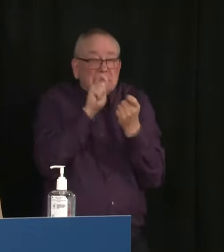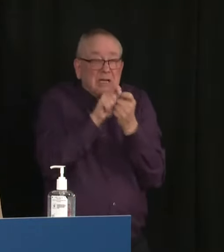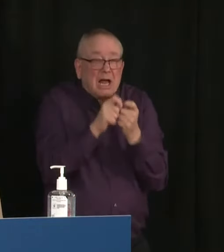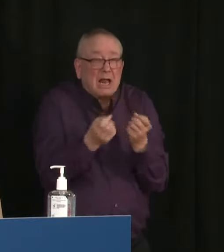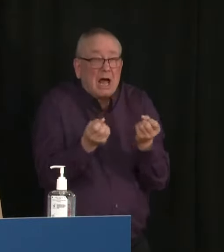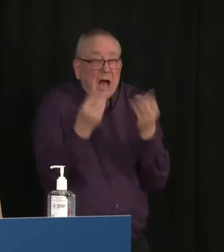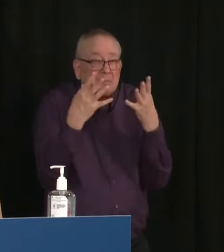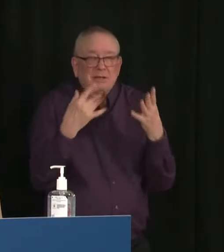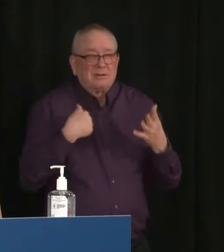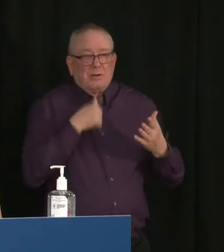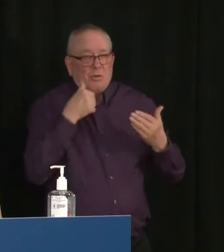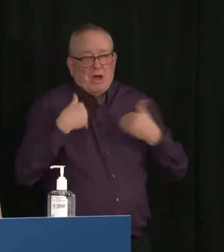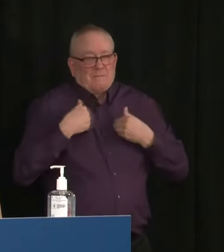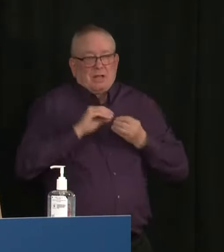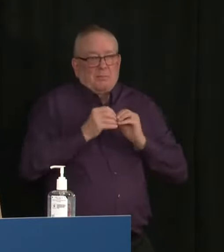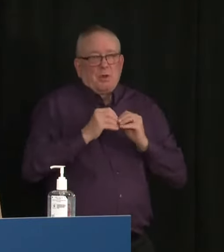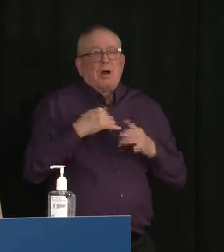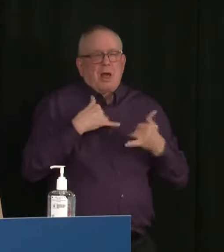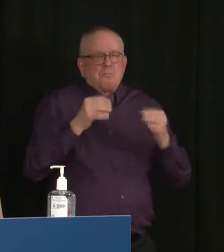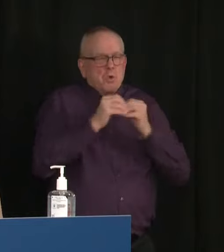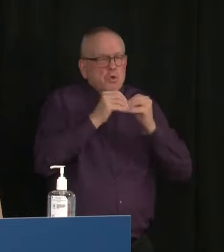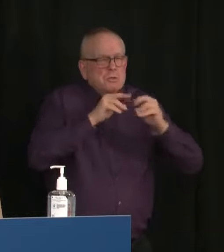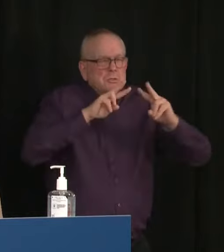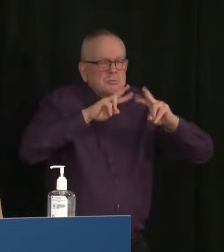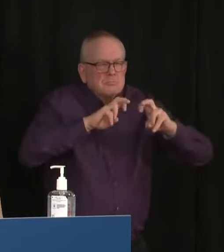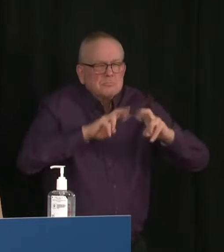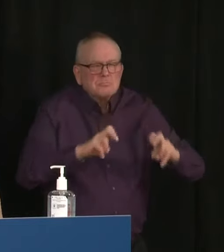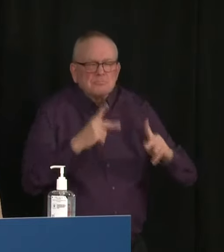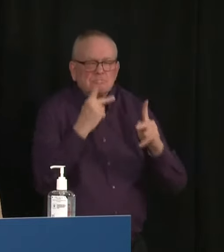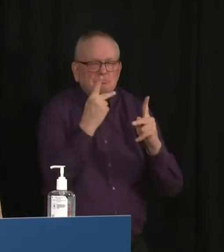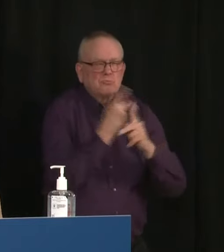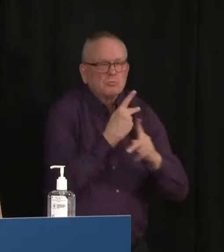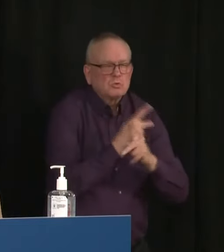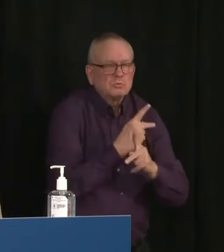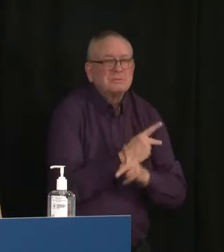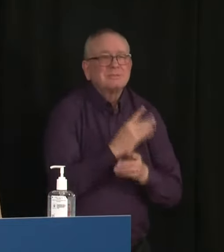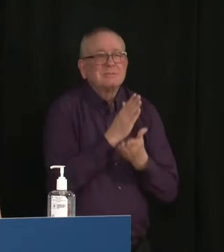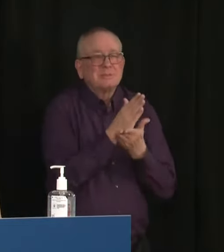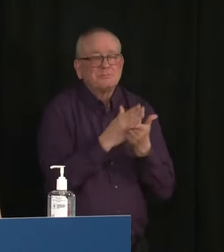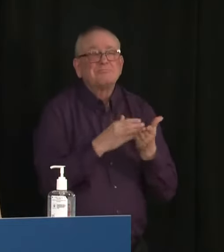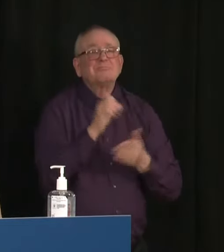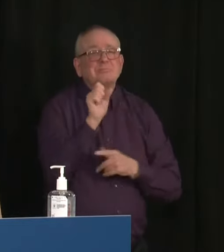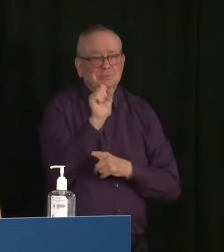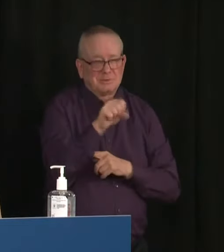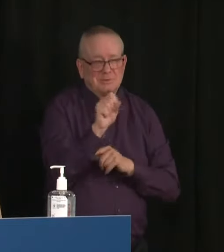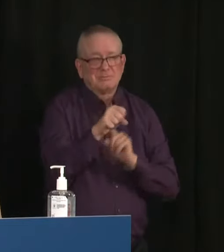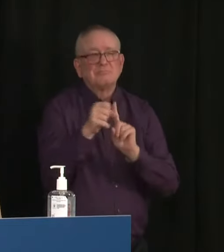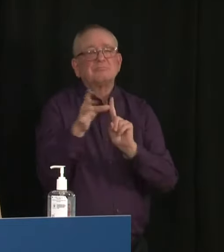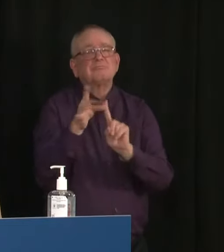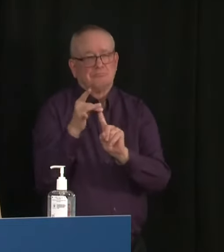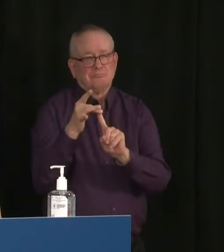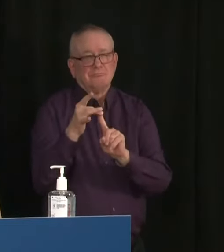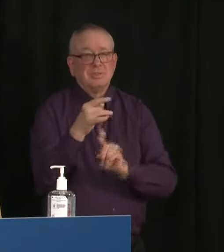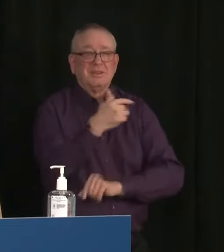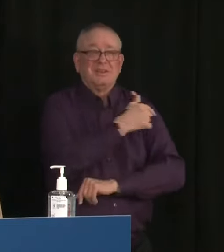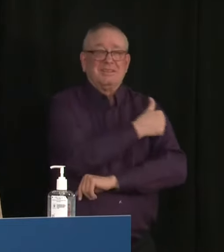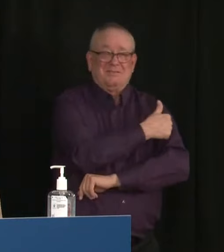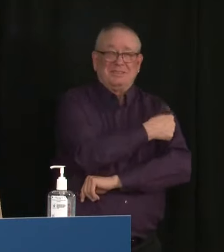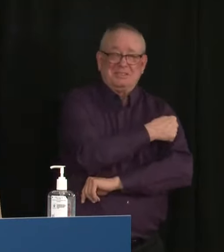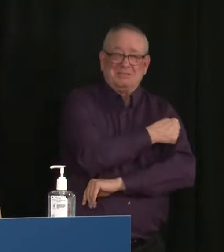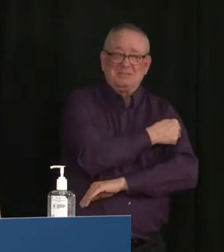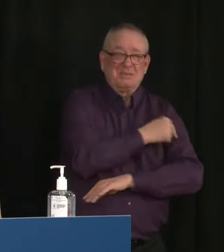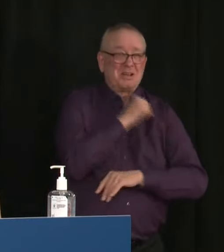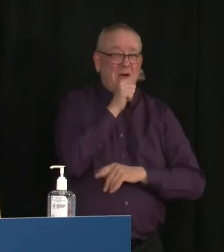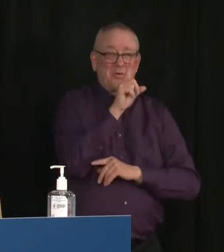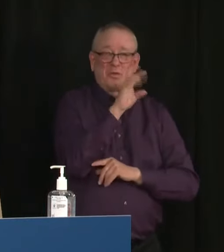who have gone on to have a severe outcome. And we know that the vaccines are highly effective, but not 100% effective. And